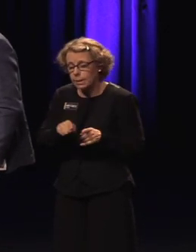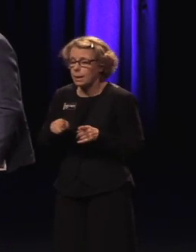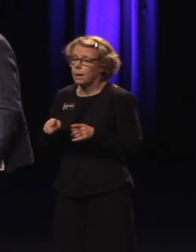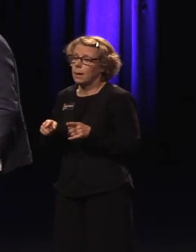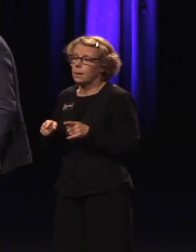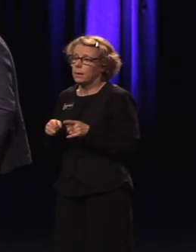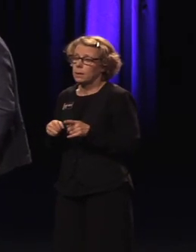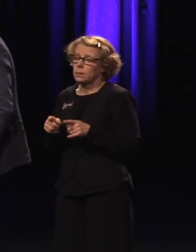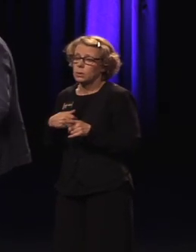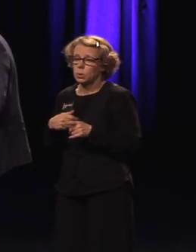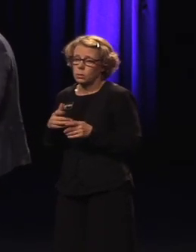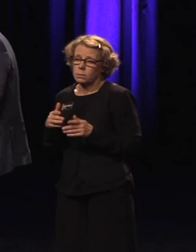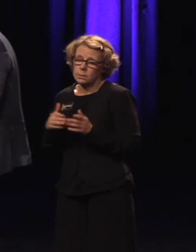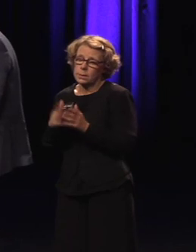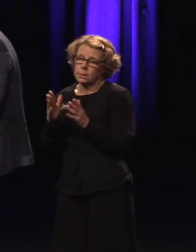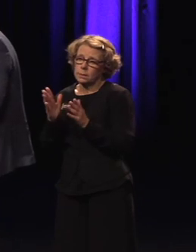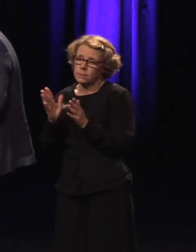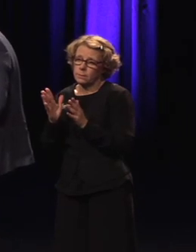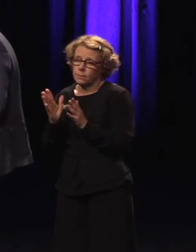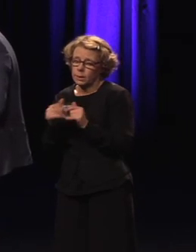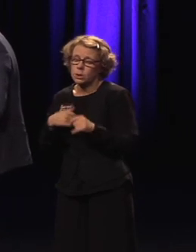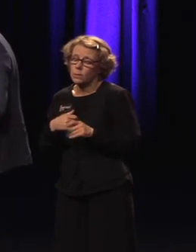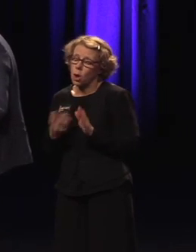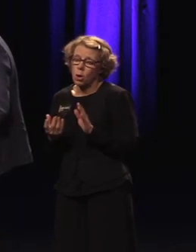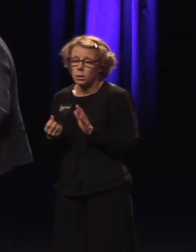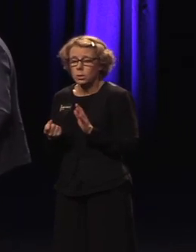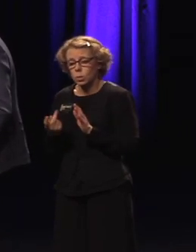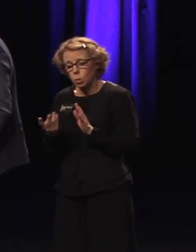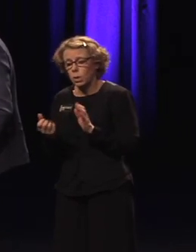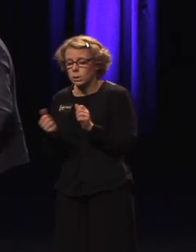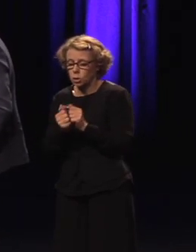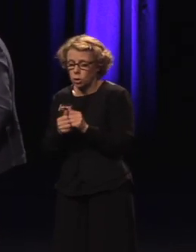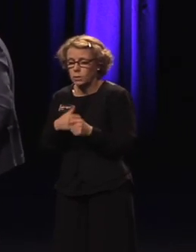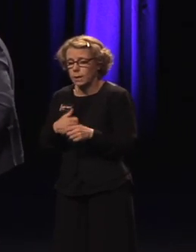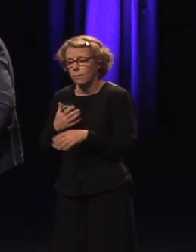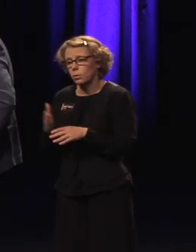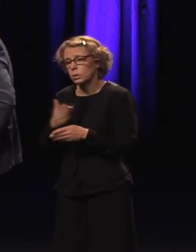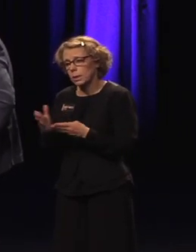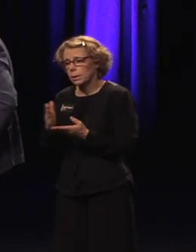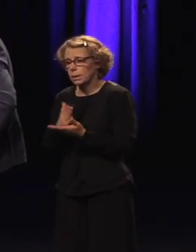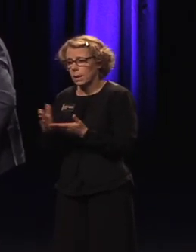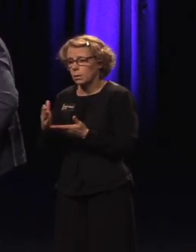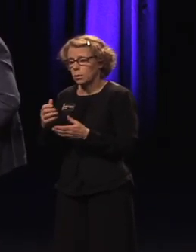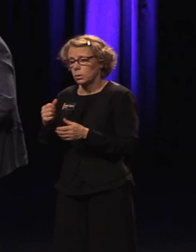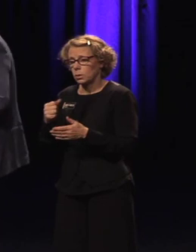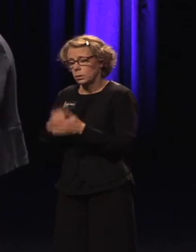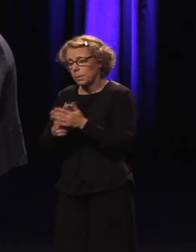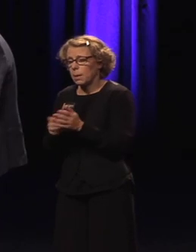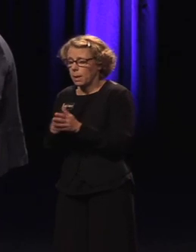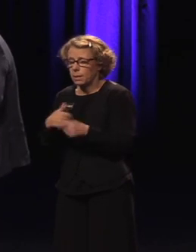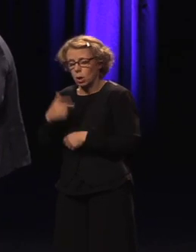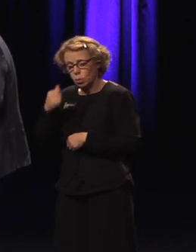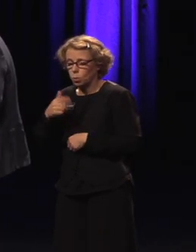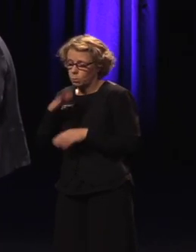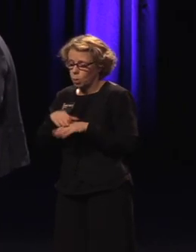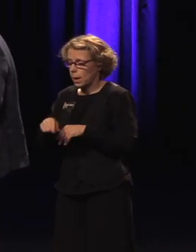in deliberation. So we have something here that we can run with and get the cooperation of states. So we have a